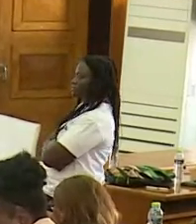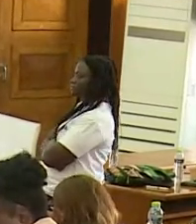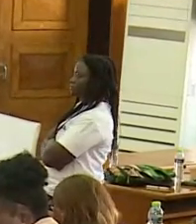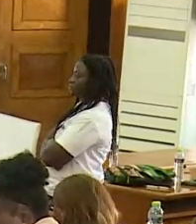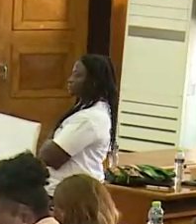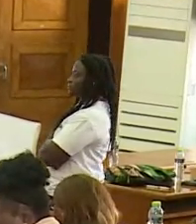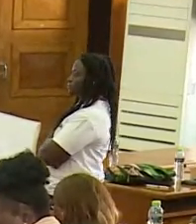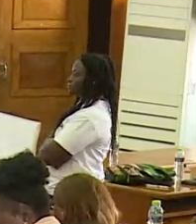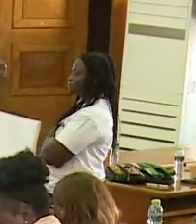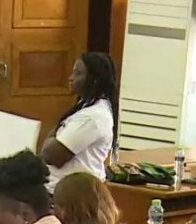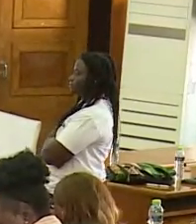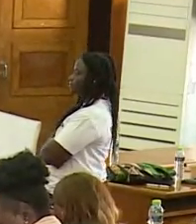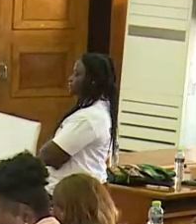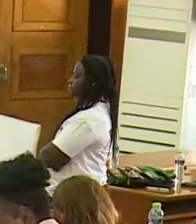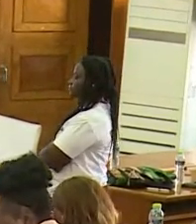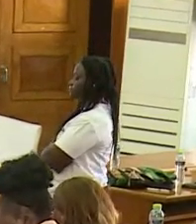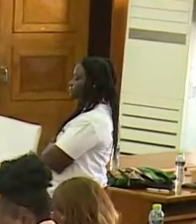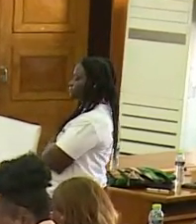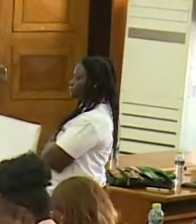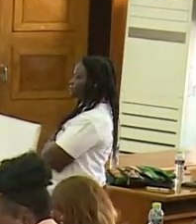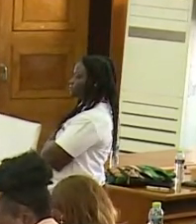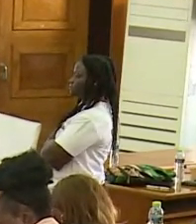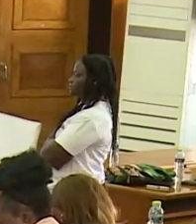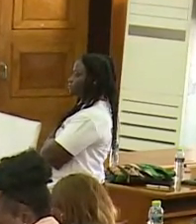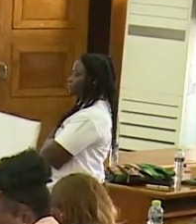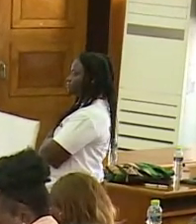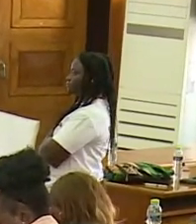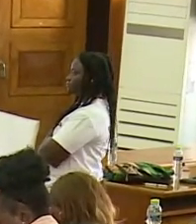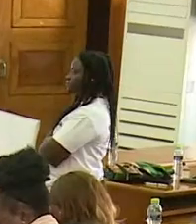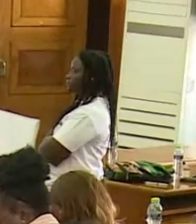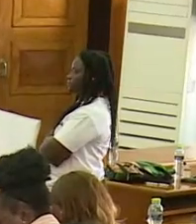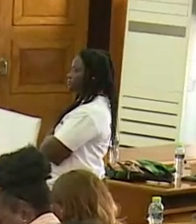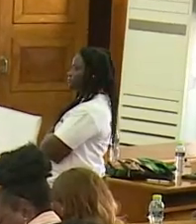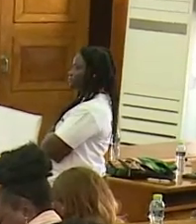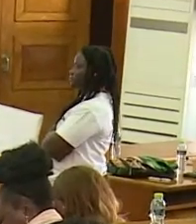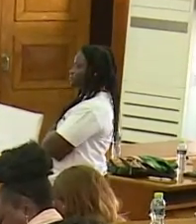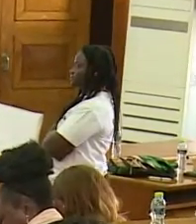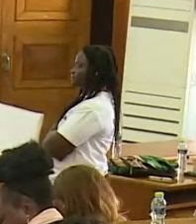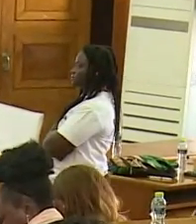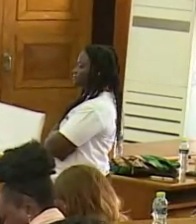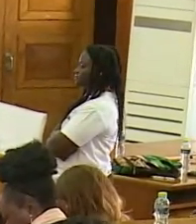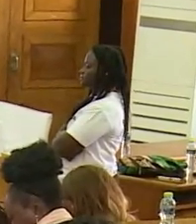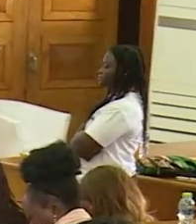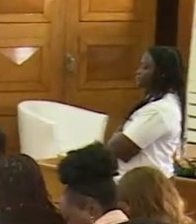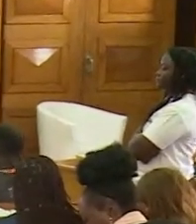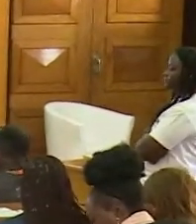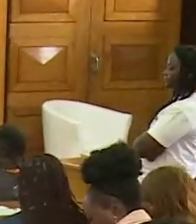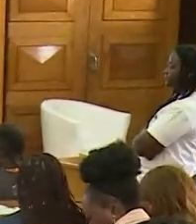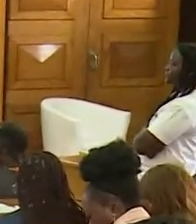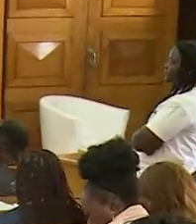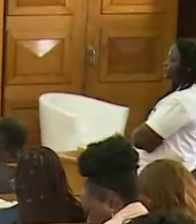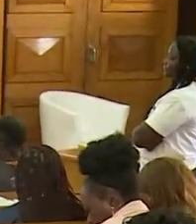Yes. Just a question from my end. Thank you so much for the presentation. I just want to find